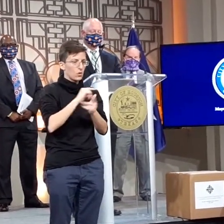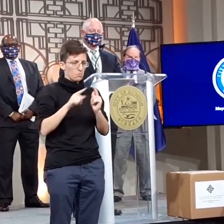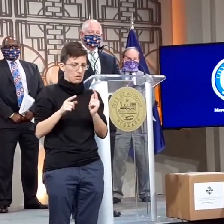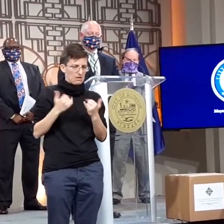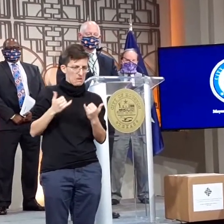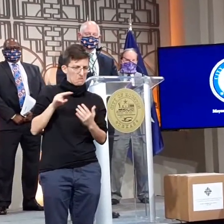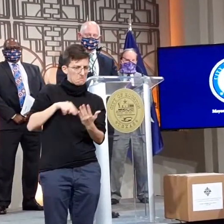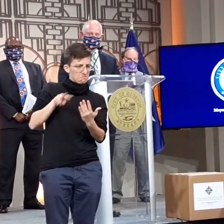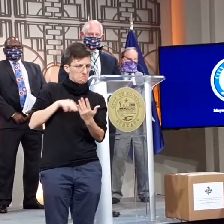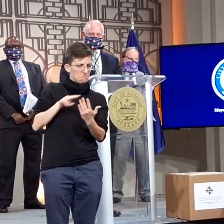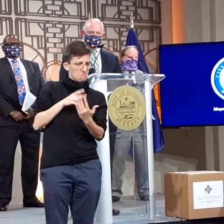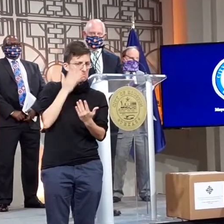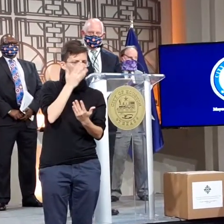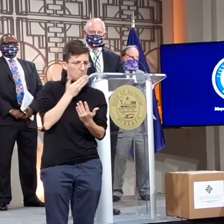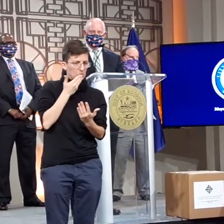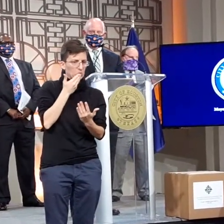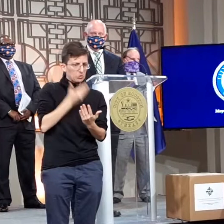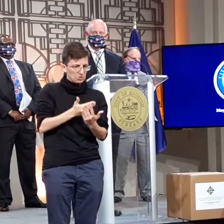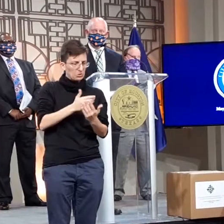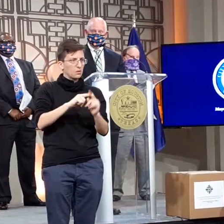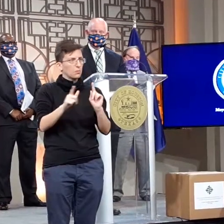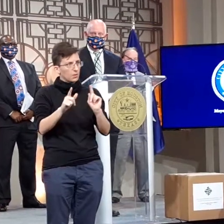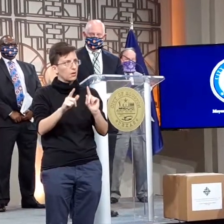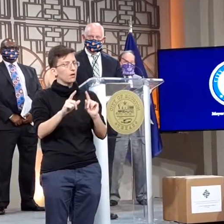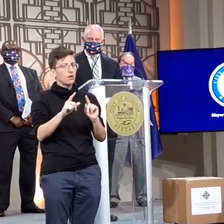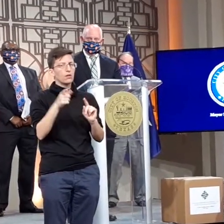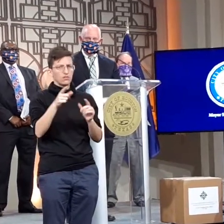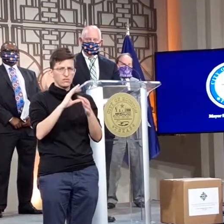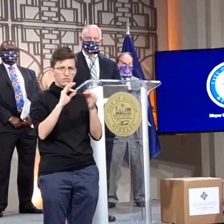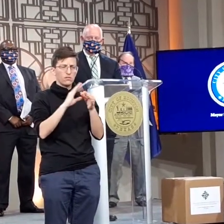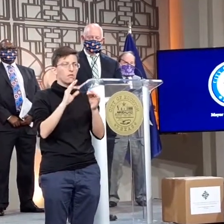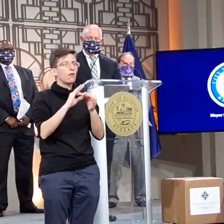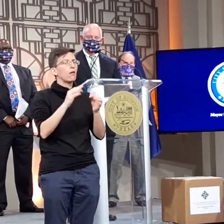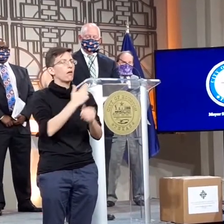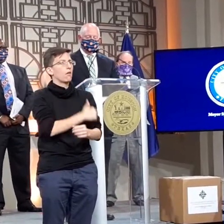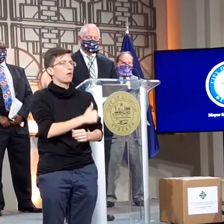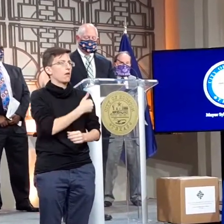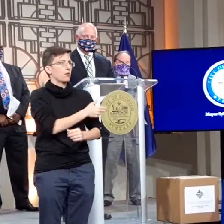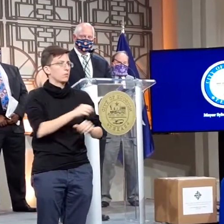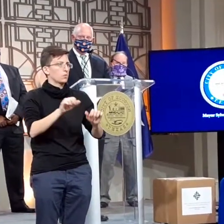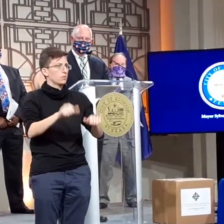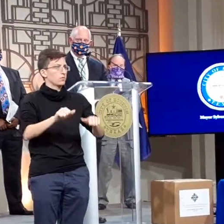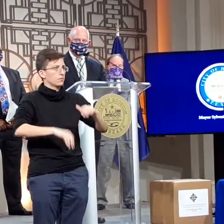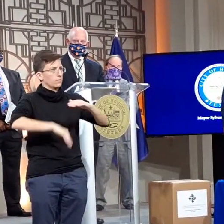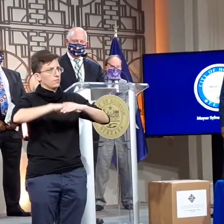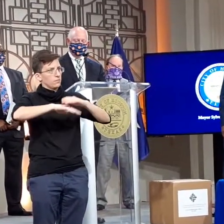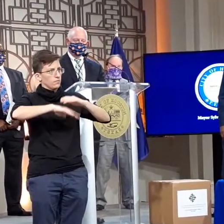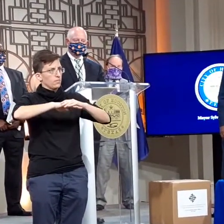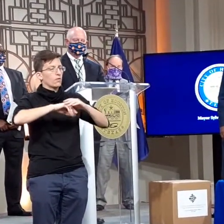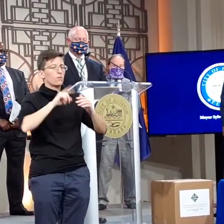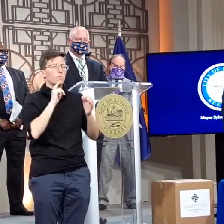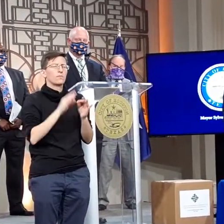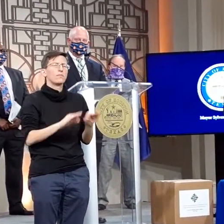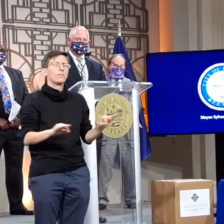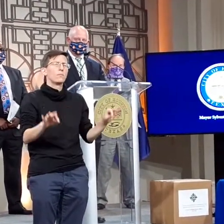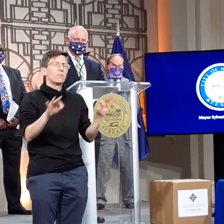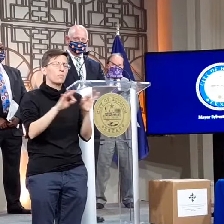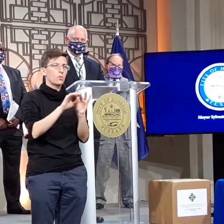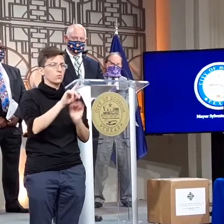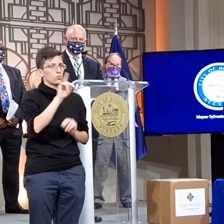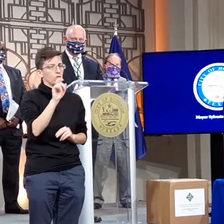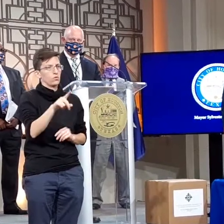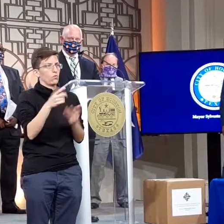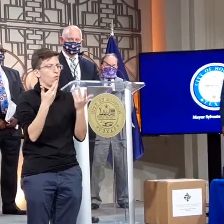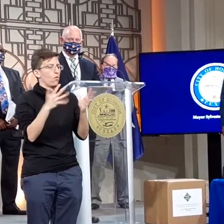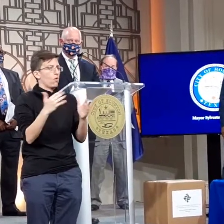study. The second part of your question had to go to hospital occupancy, and so this is an important question because we already have a